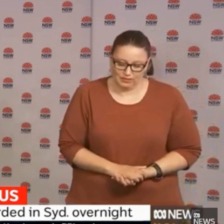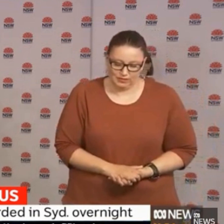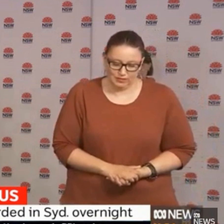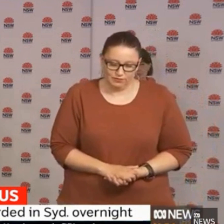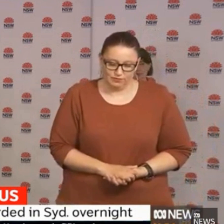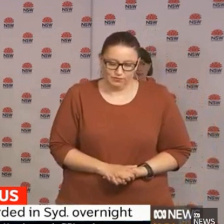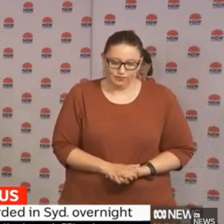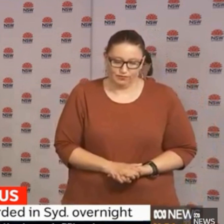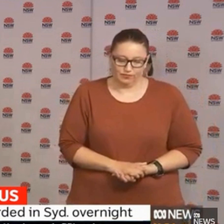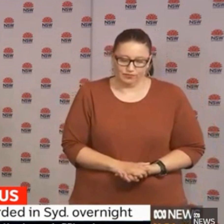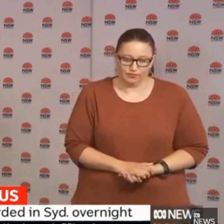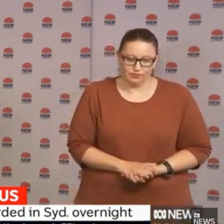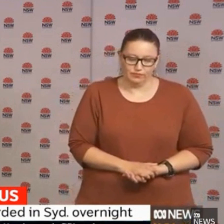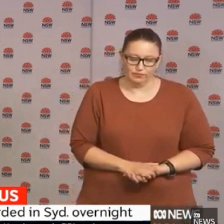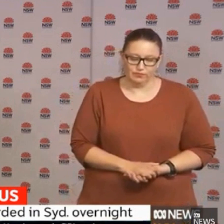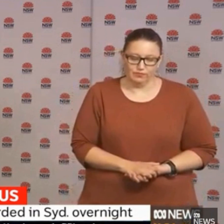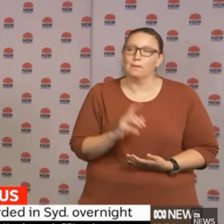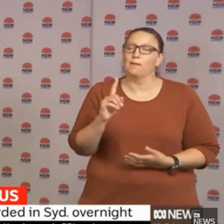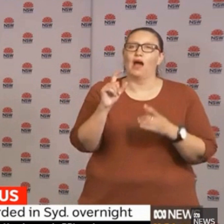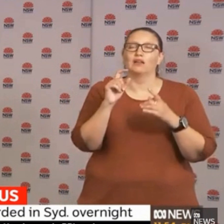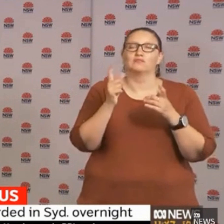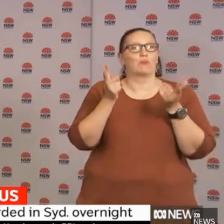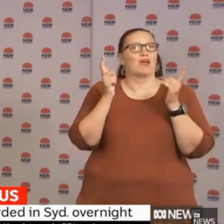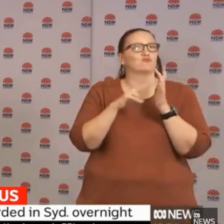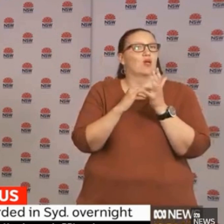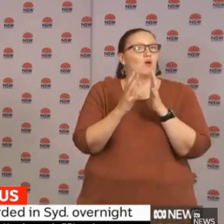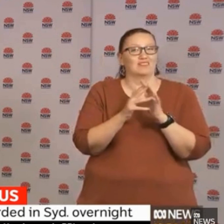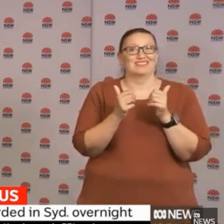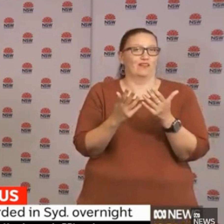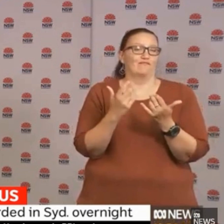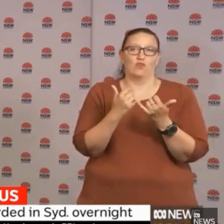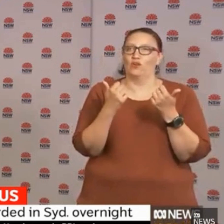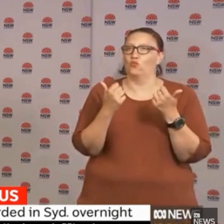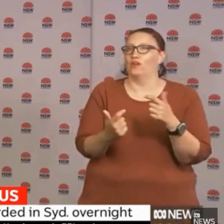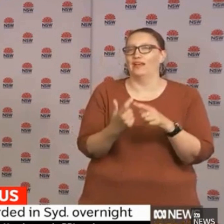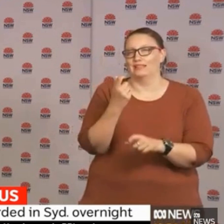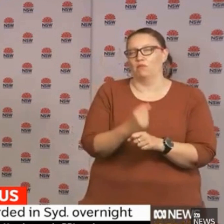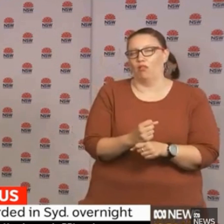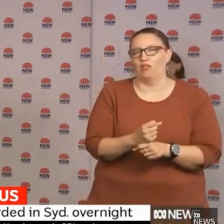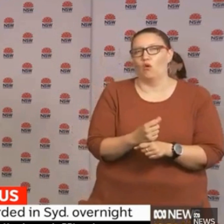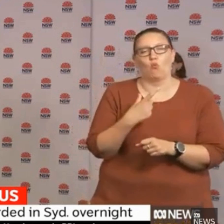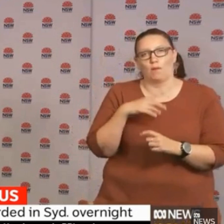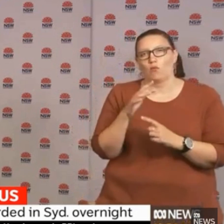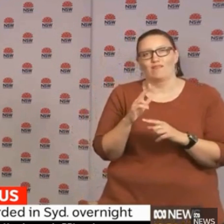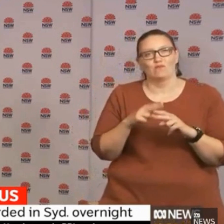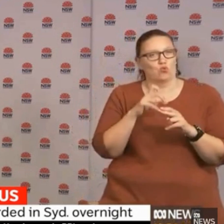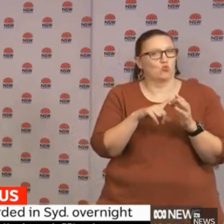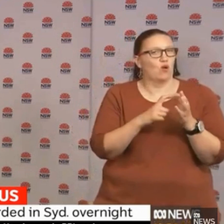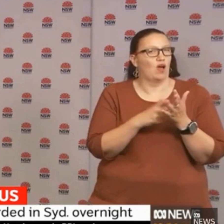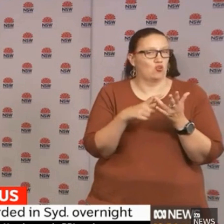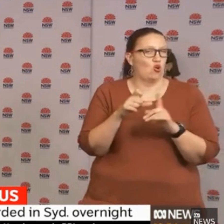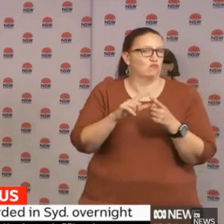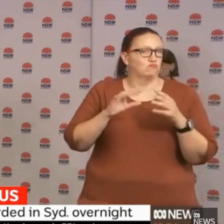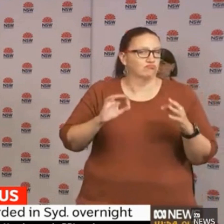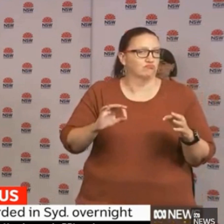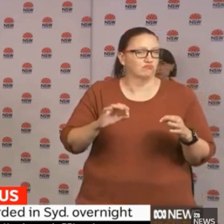that the Premier's given very good examples of why it's critical. I'd add one more that some of the tracers were telling me, and that was